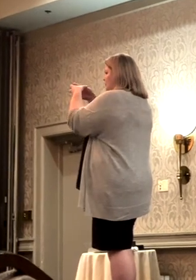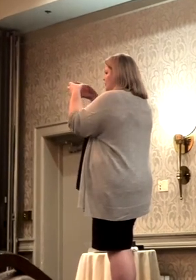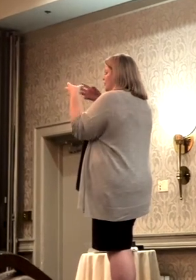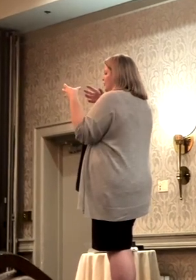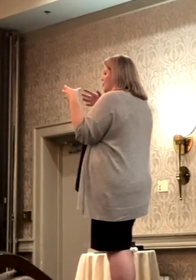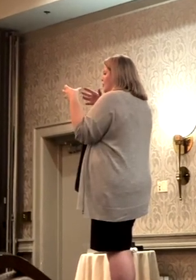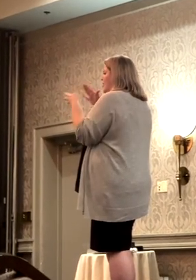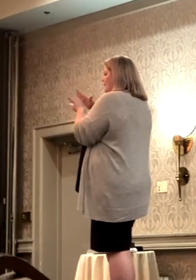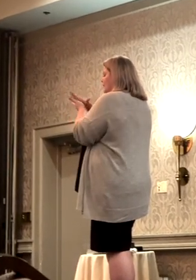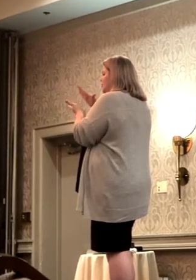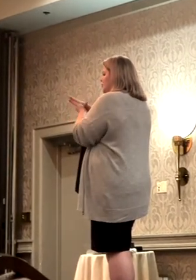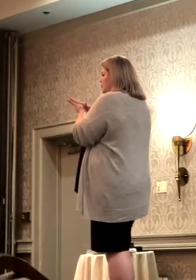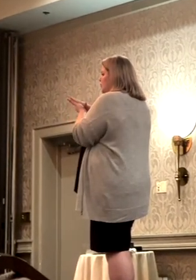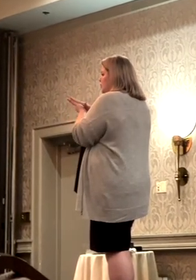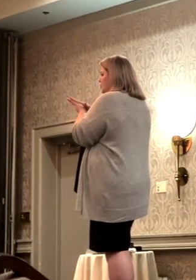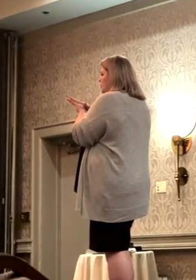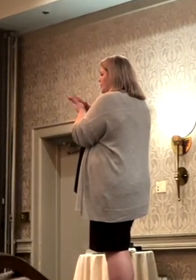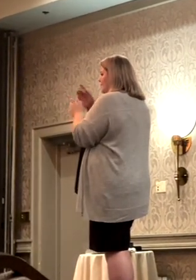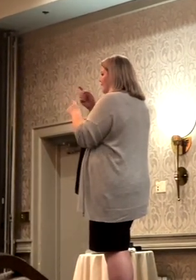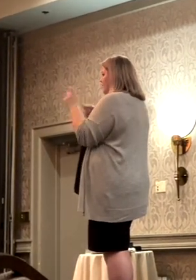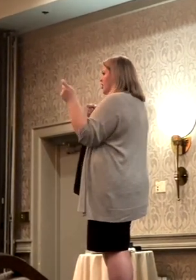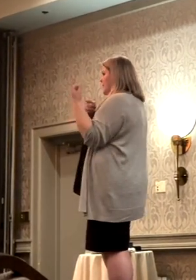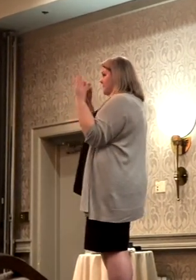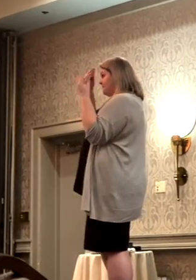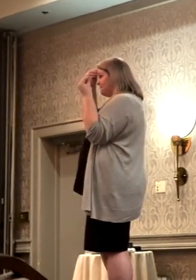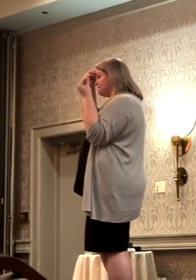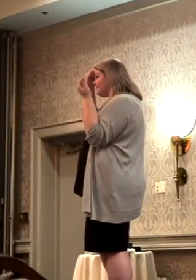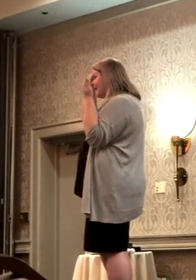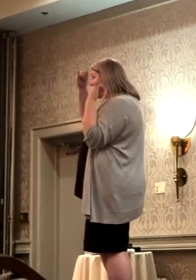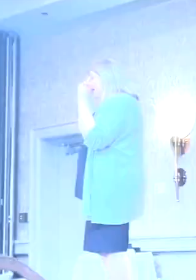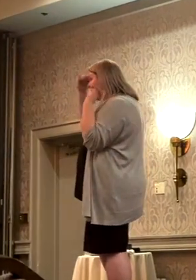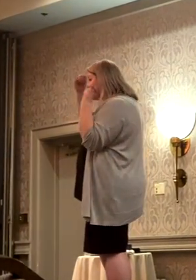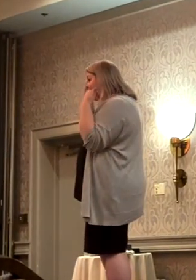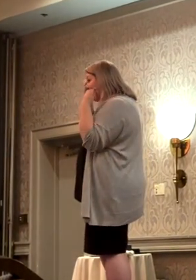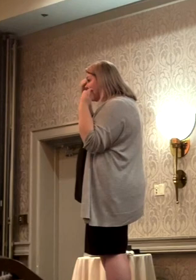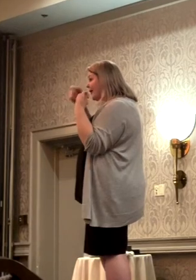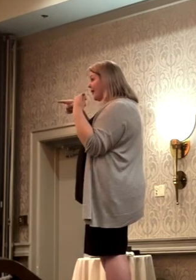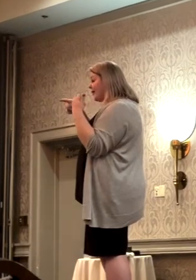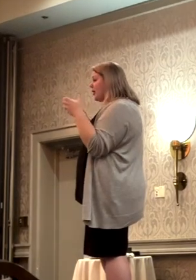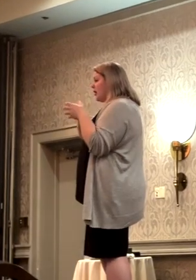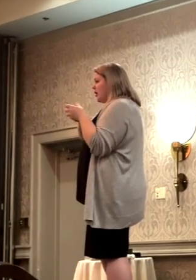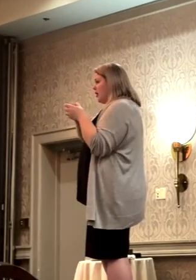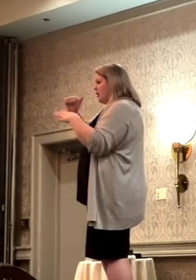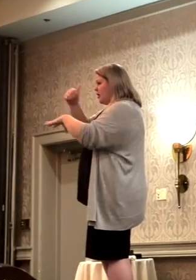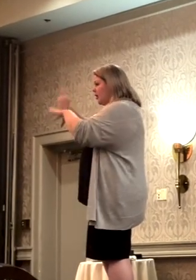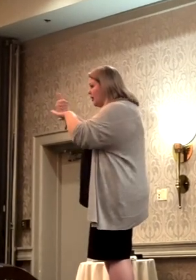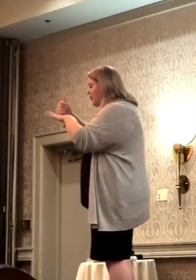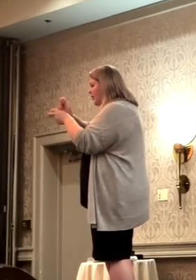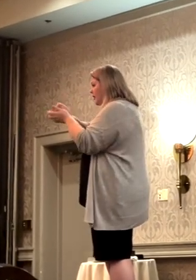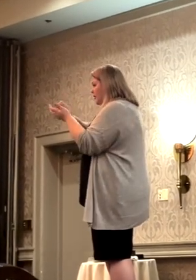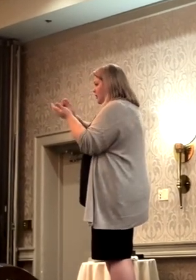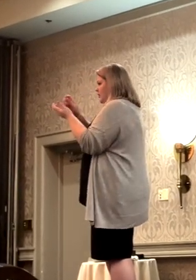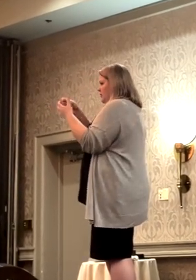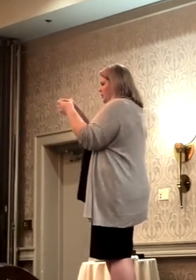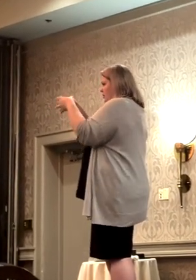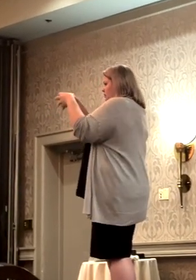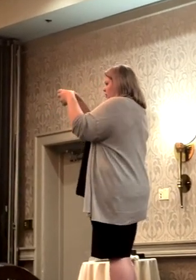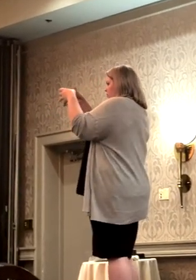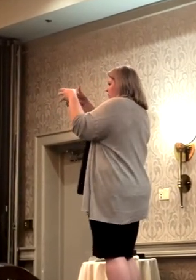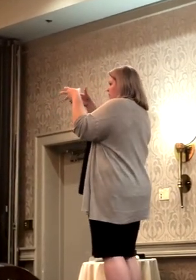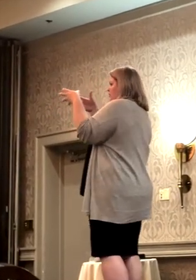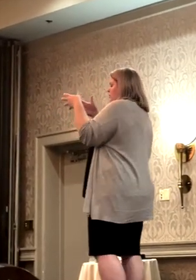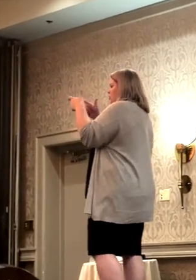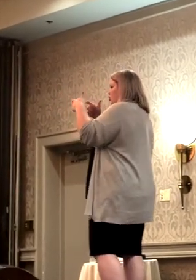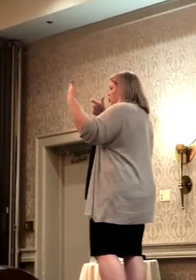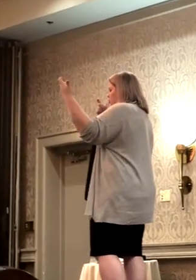school from a mere concept to the fine institution it is today, a vibrant